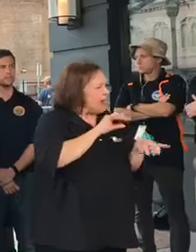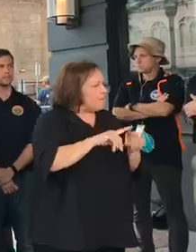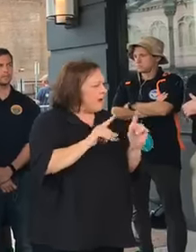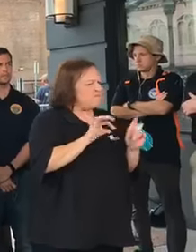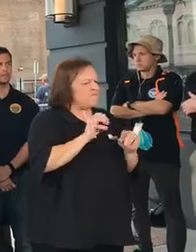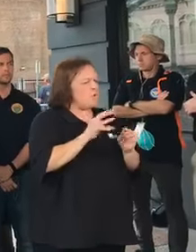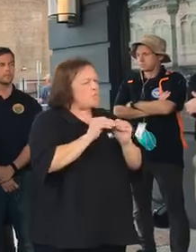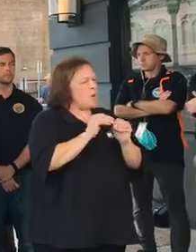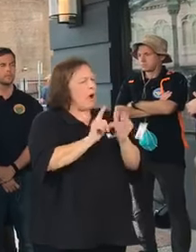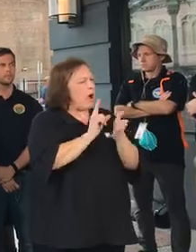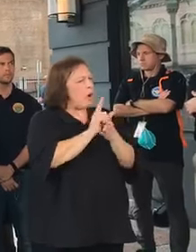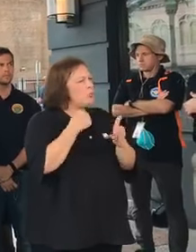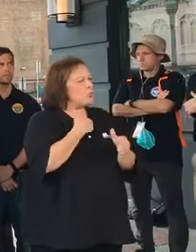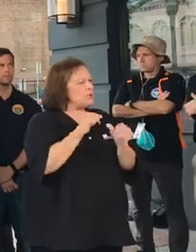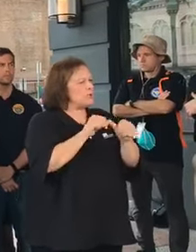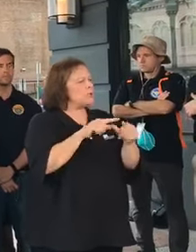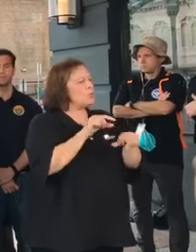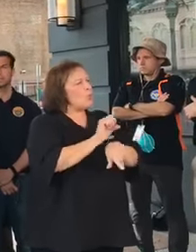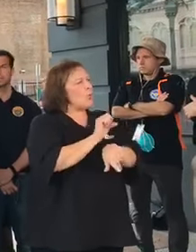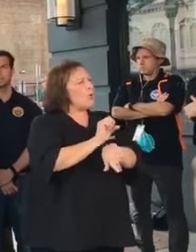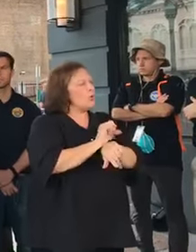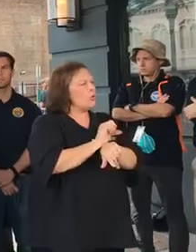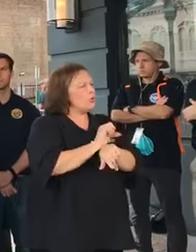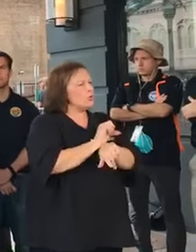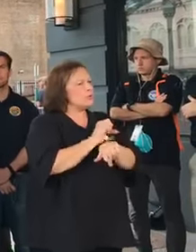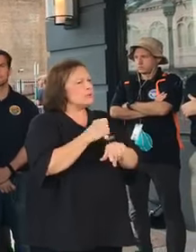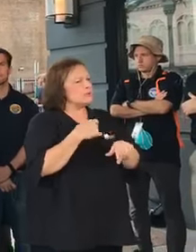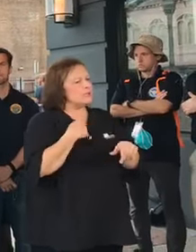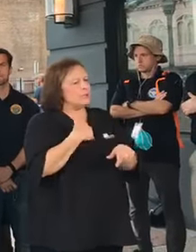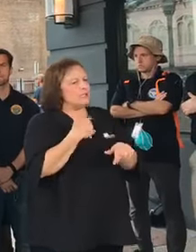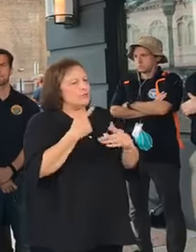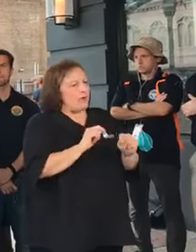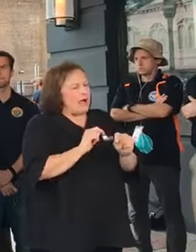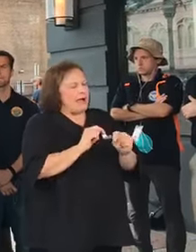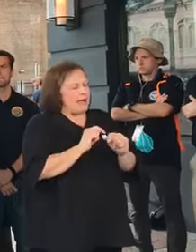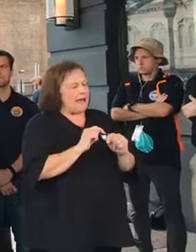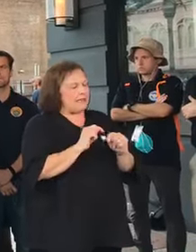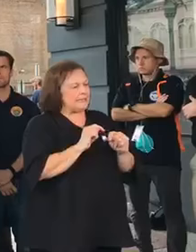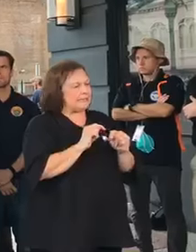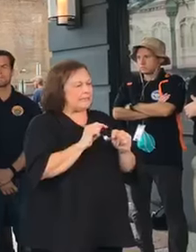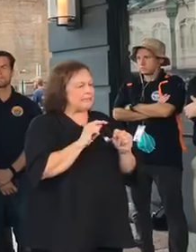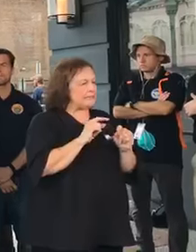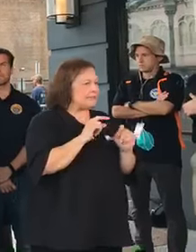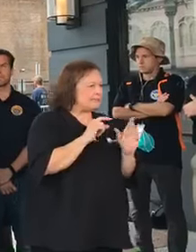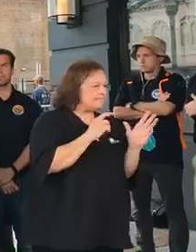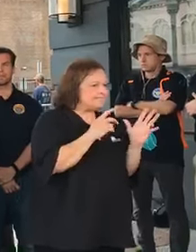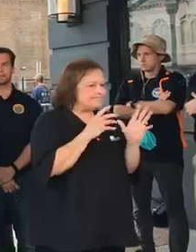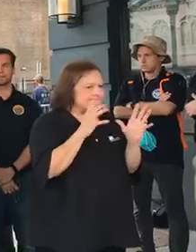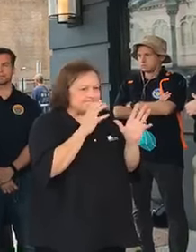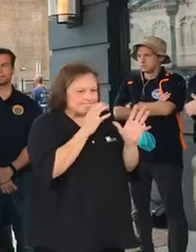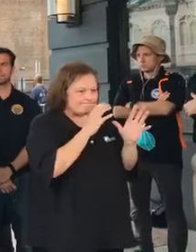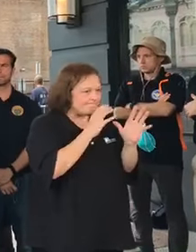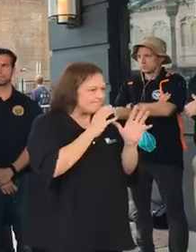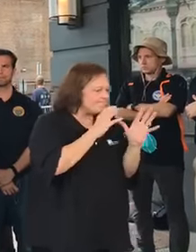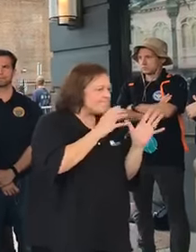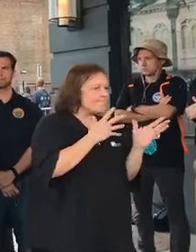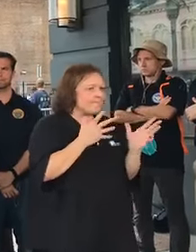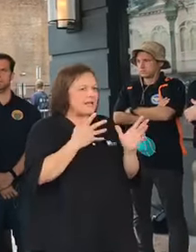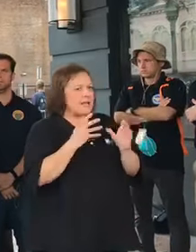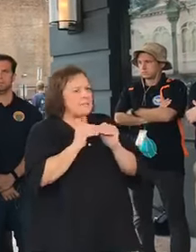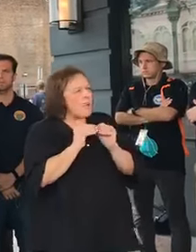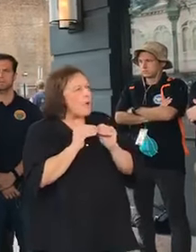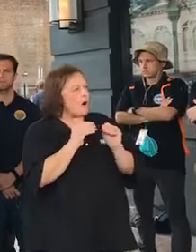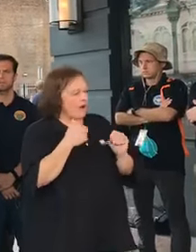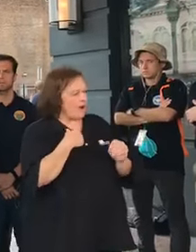couple more hours. We're trying to do a few more sweeps of the entire building to just make sure we haven't missed anything. I'm confident my team has done well,